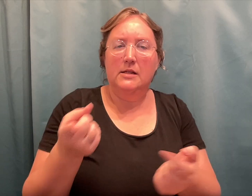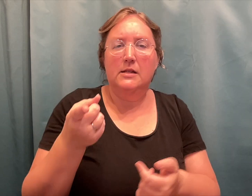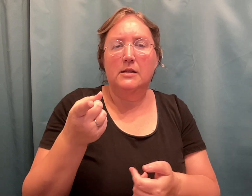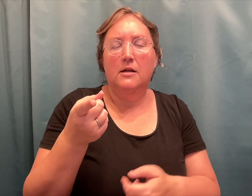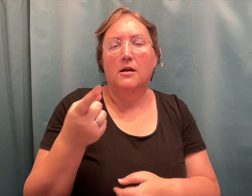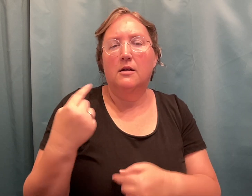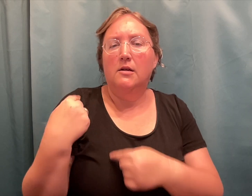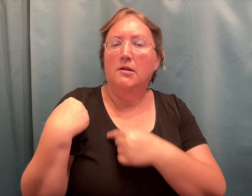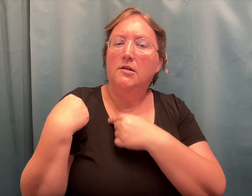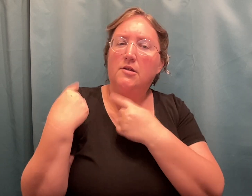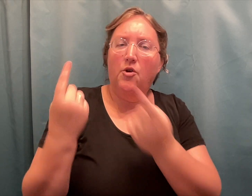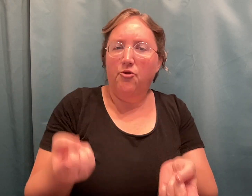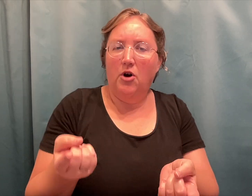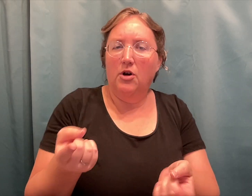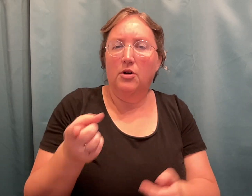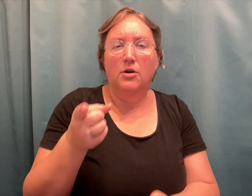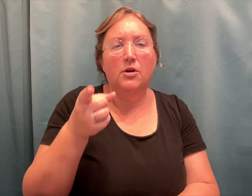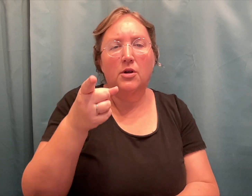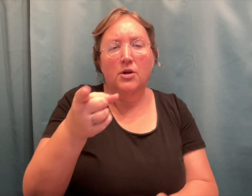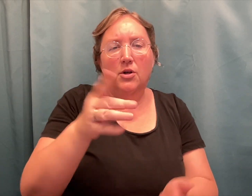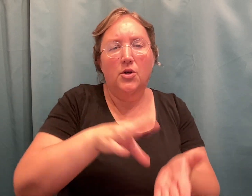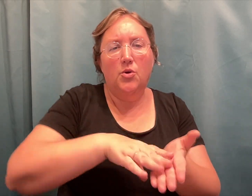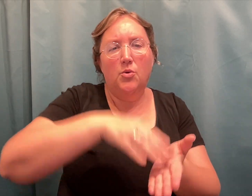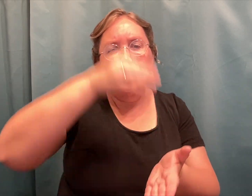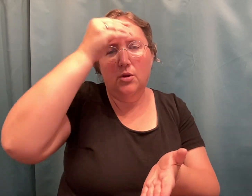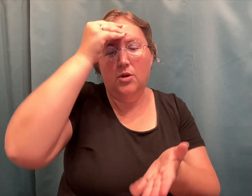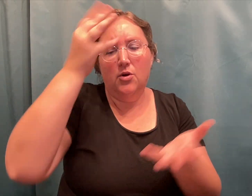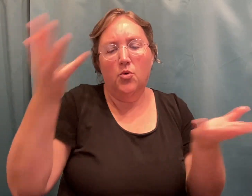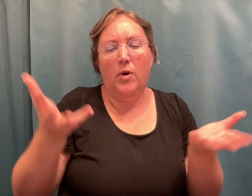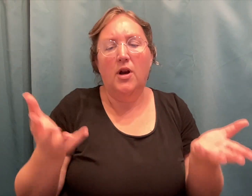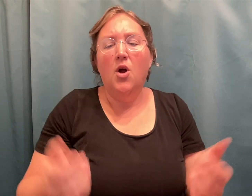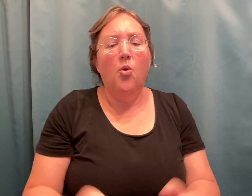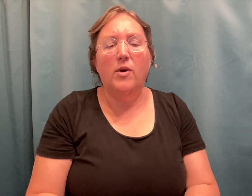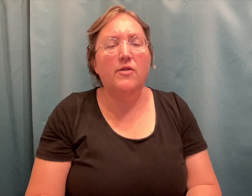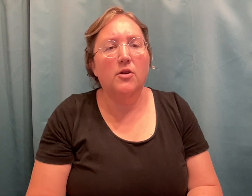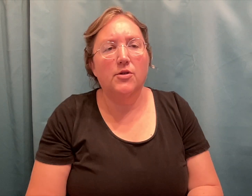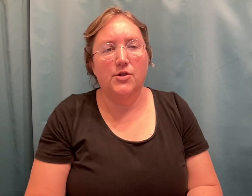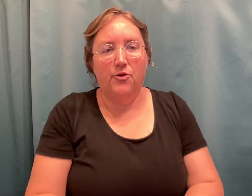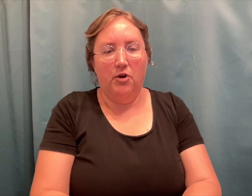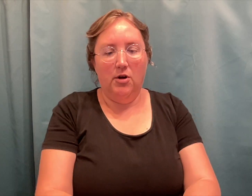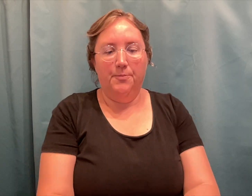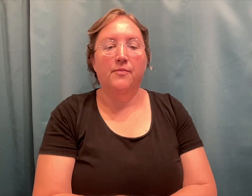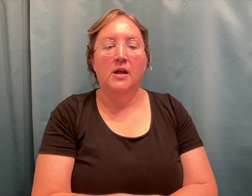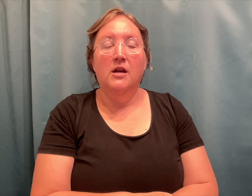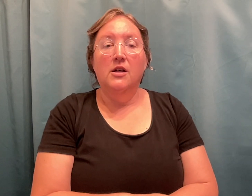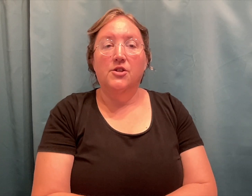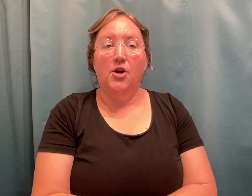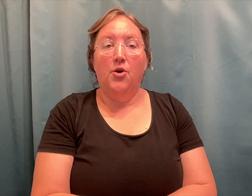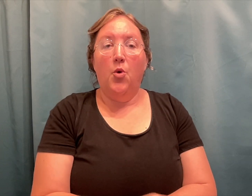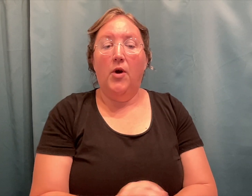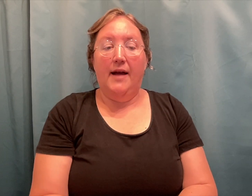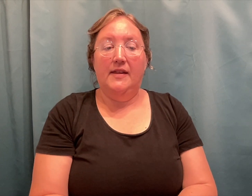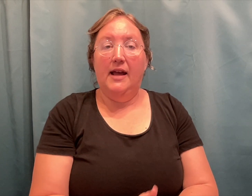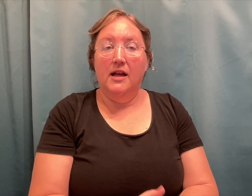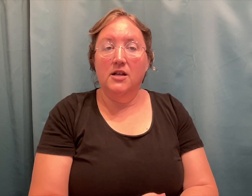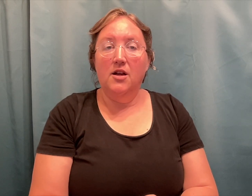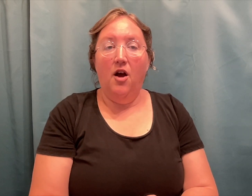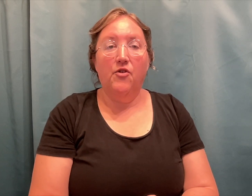Since, so far, you learn what? What have you learned so far? So we're at the end of our